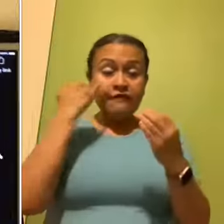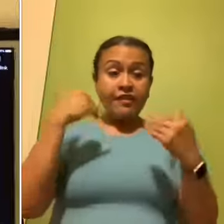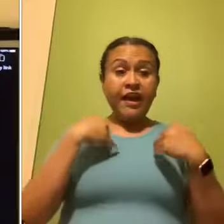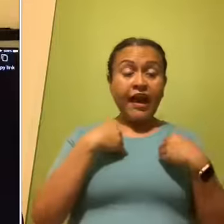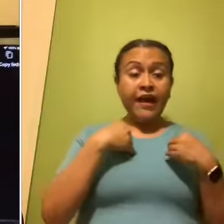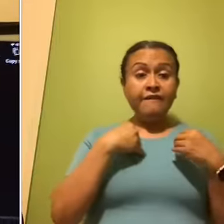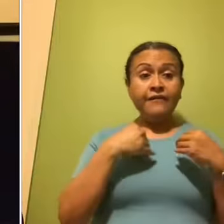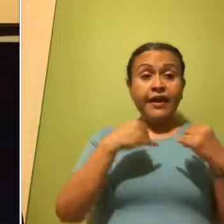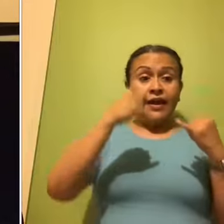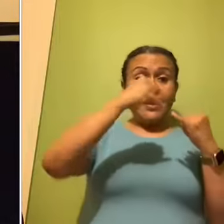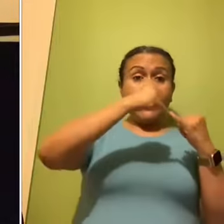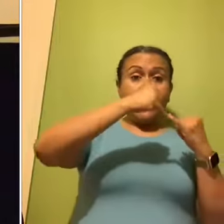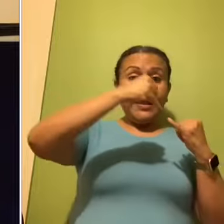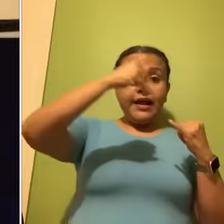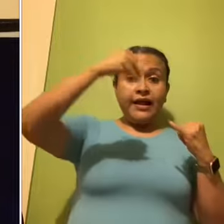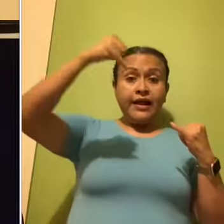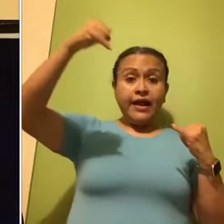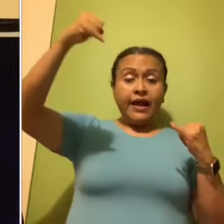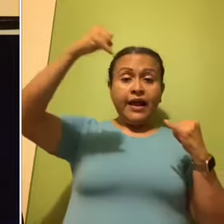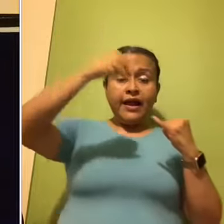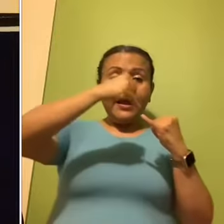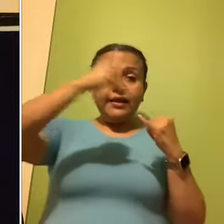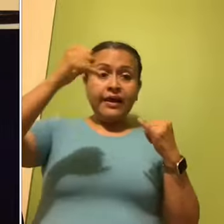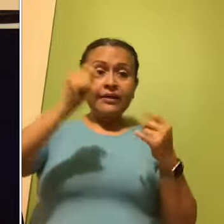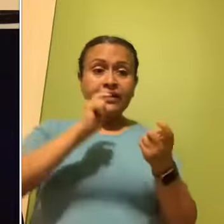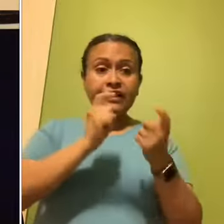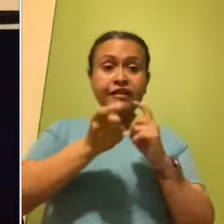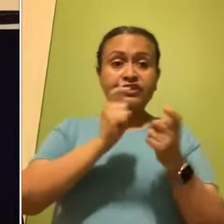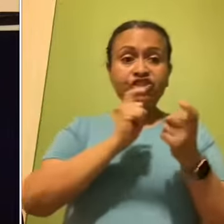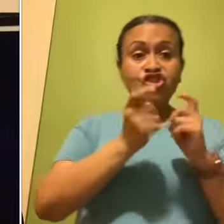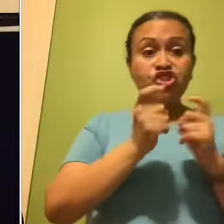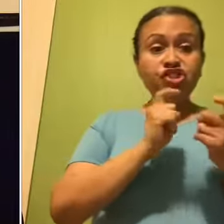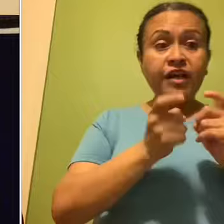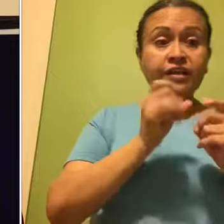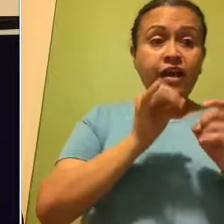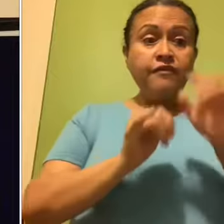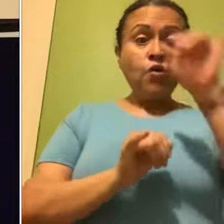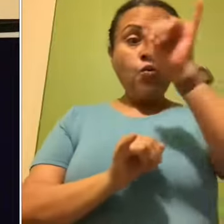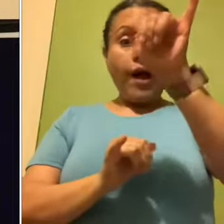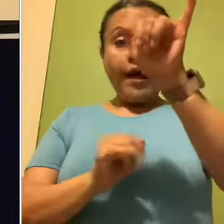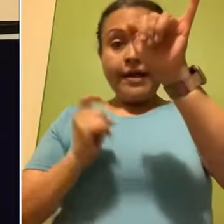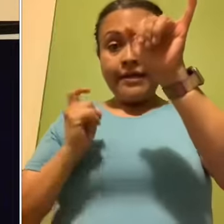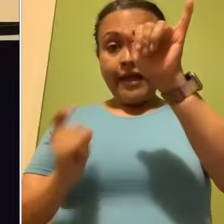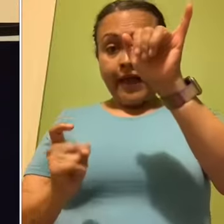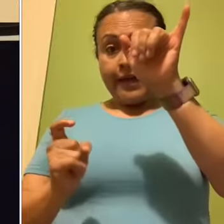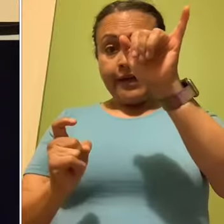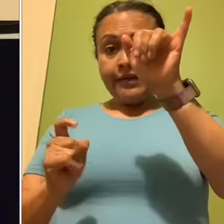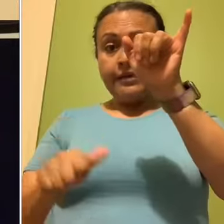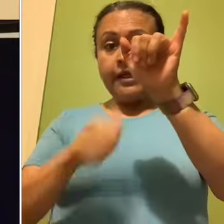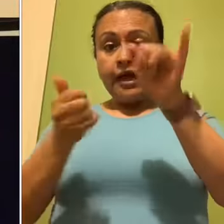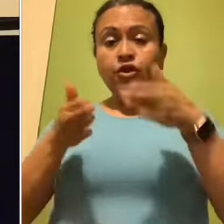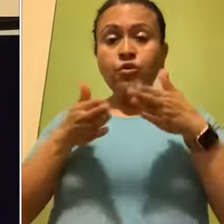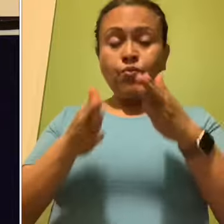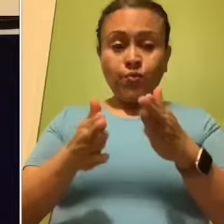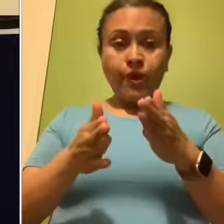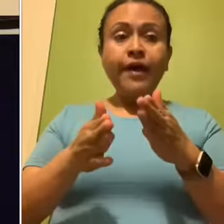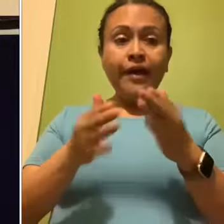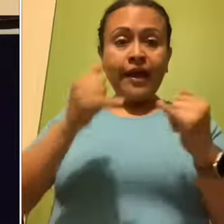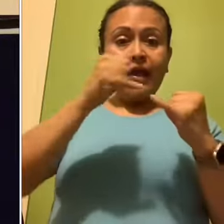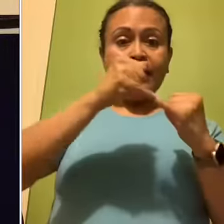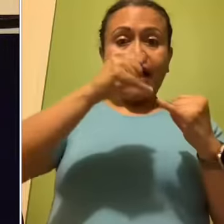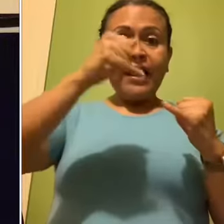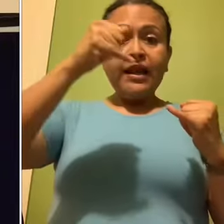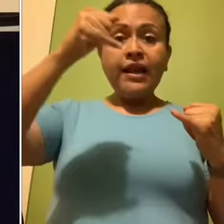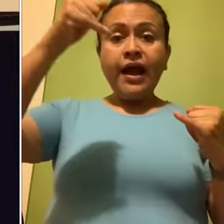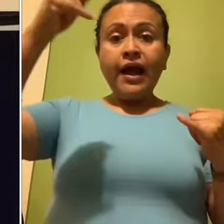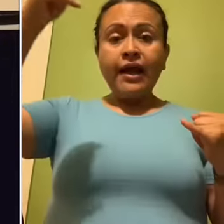algebra class that if we have a line, our line will have a constant rate of change of y with respect to x. Or another way of